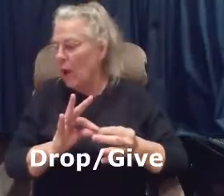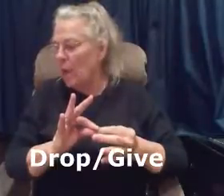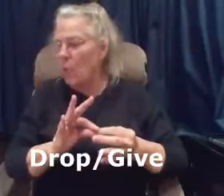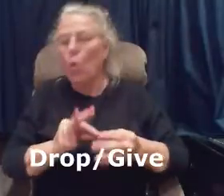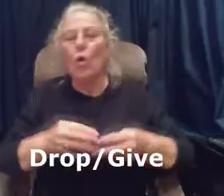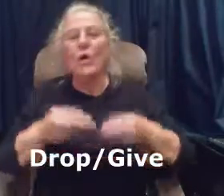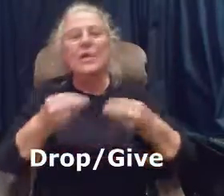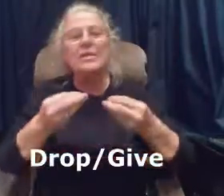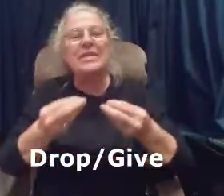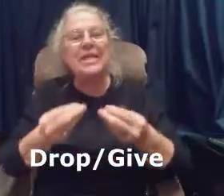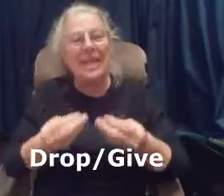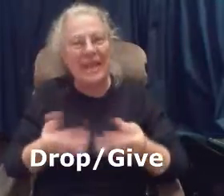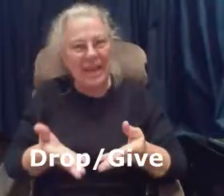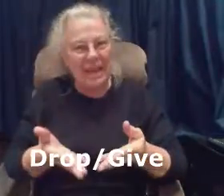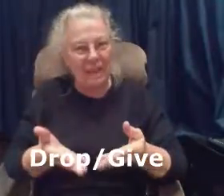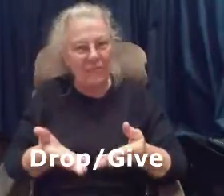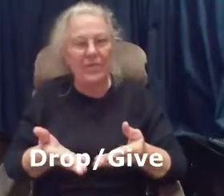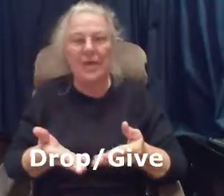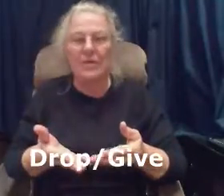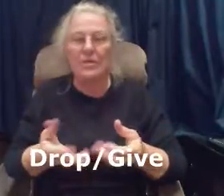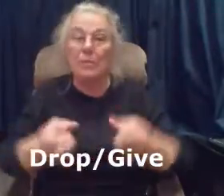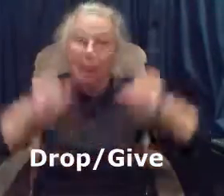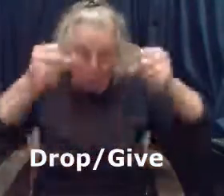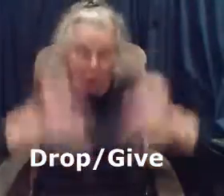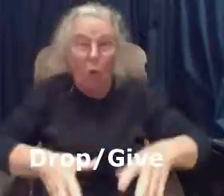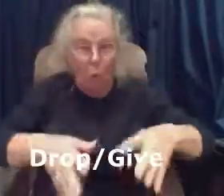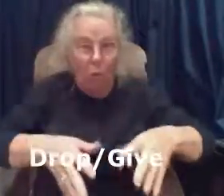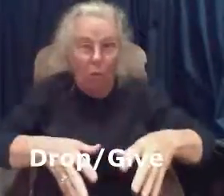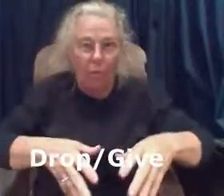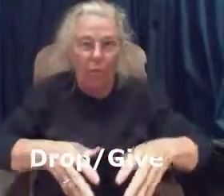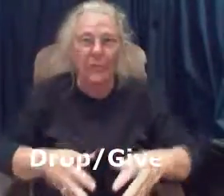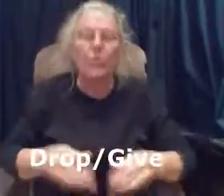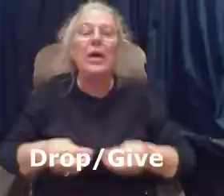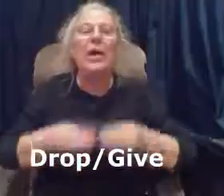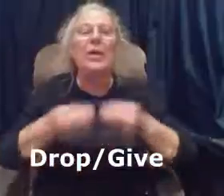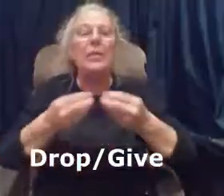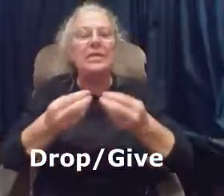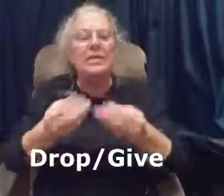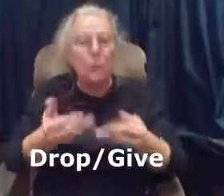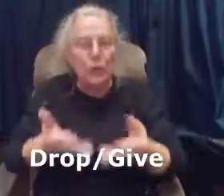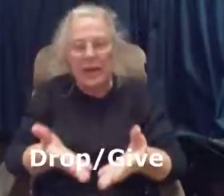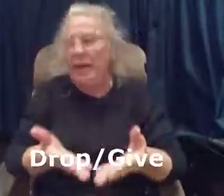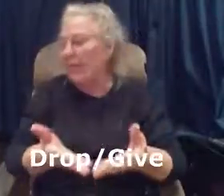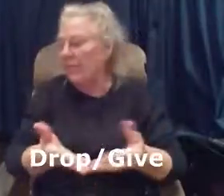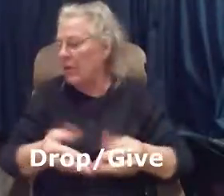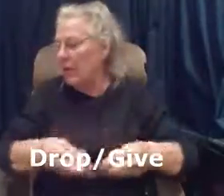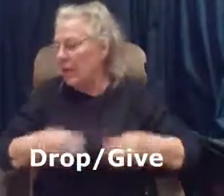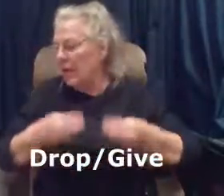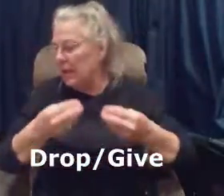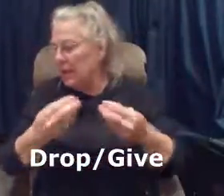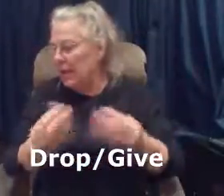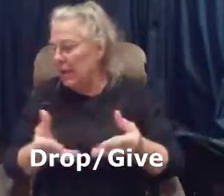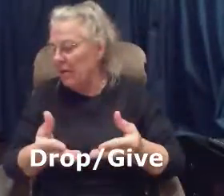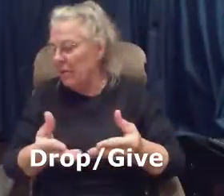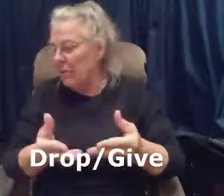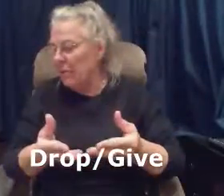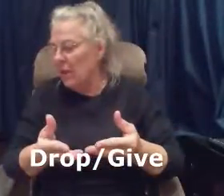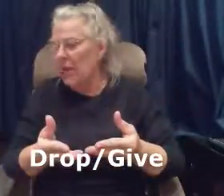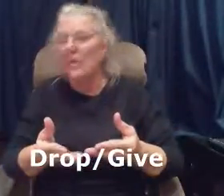Drop or to give. That doesn't mean I'm going to go plump on you. It means to give. Give.